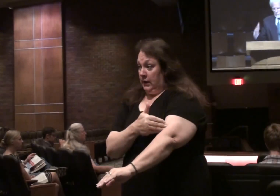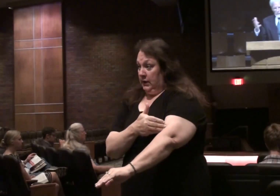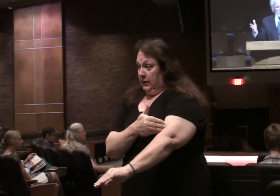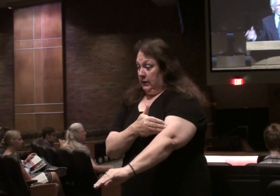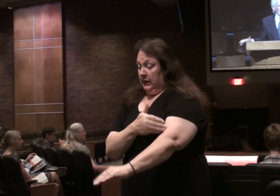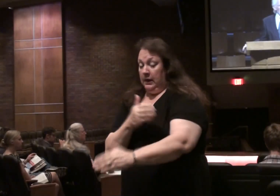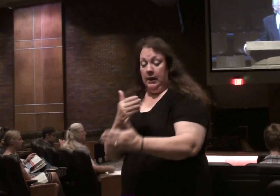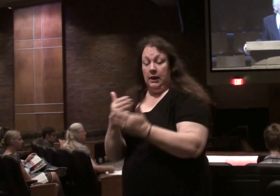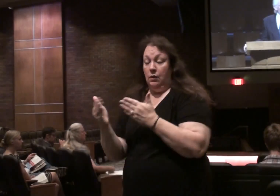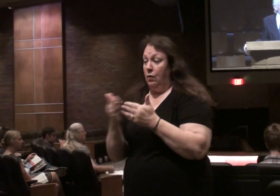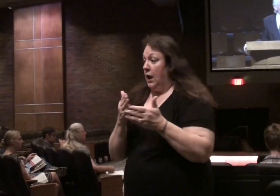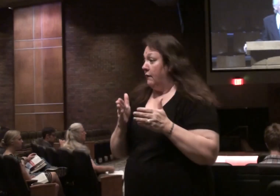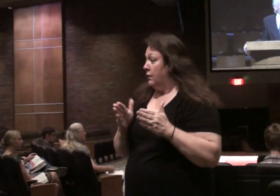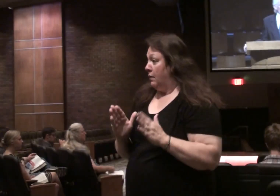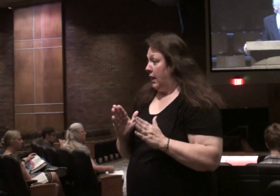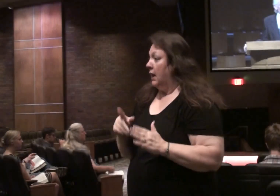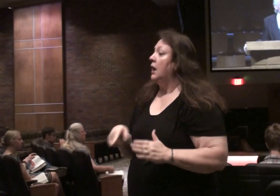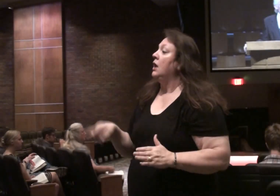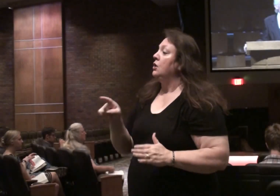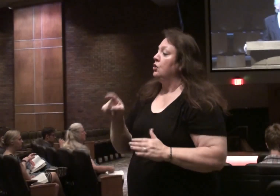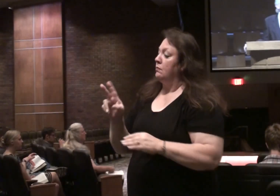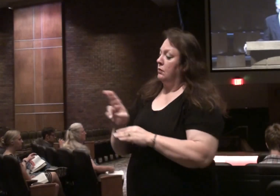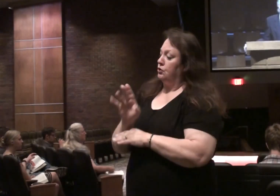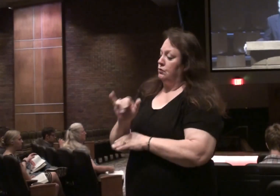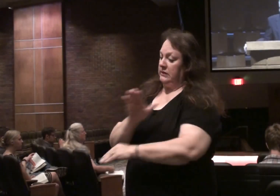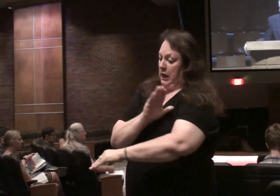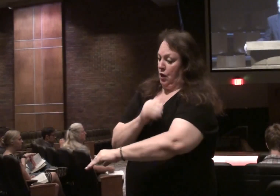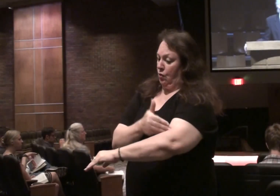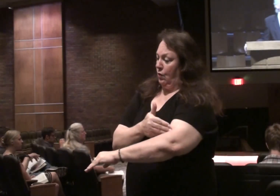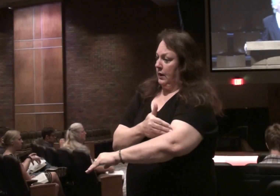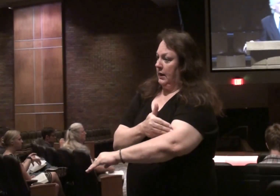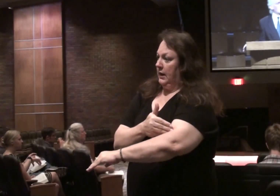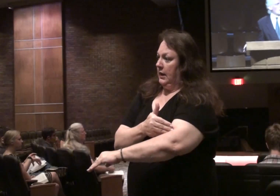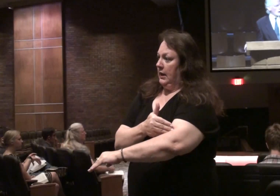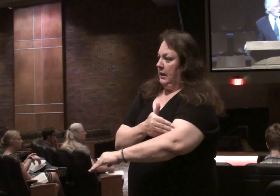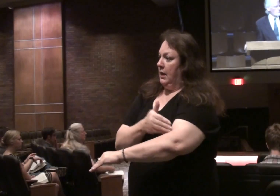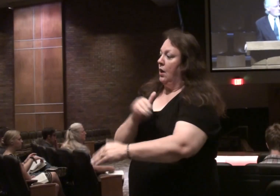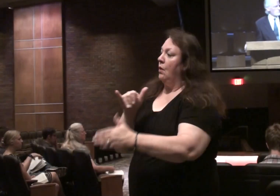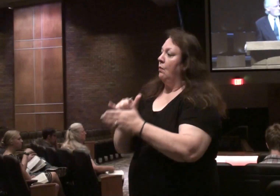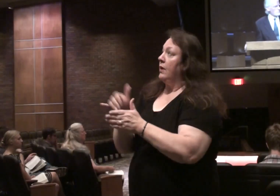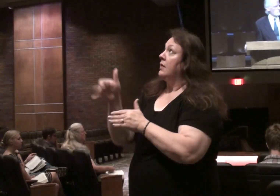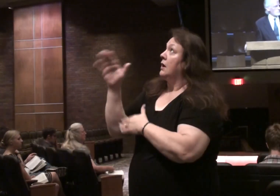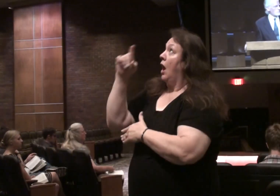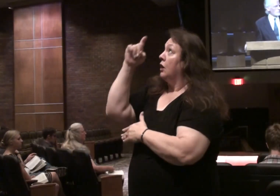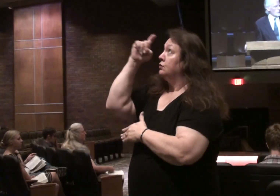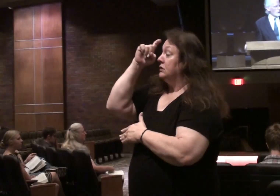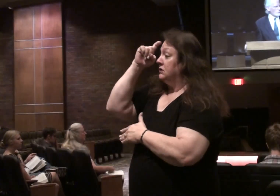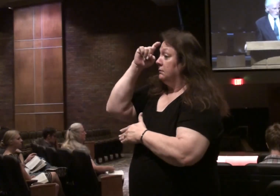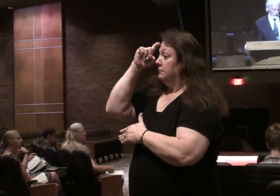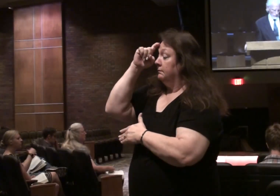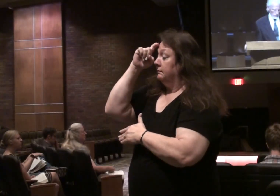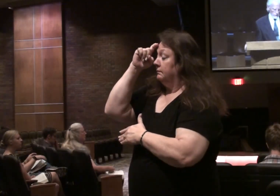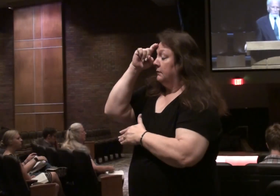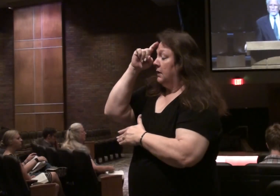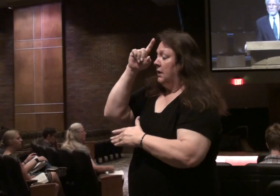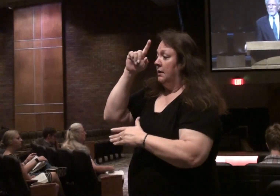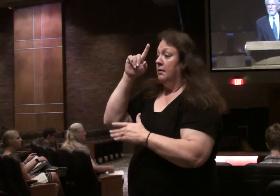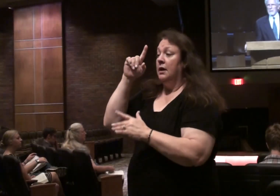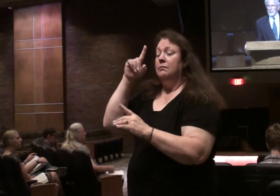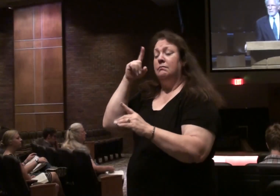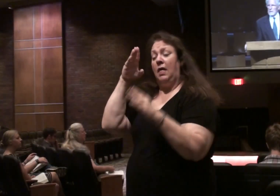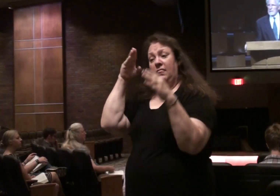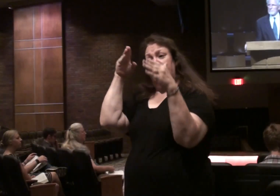in one way or another, you are to exercise that authority in a godly way. But he